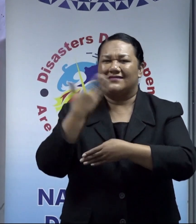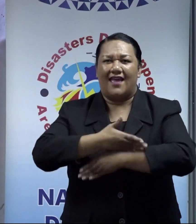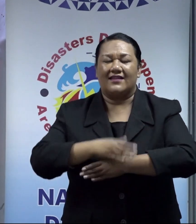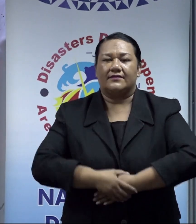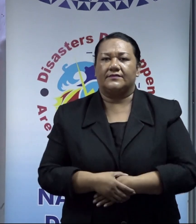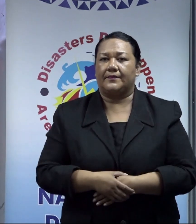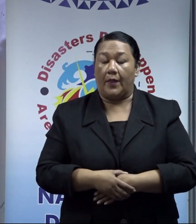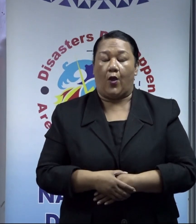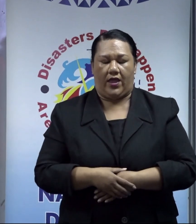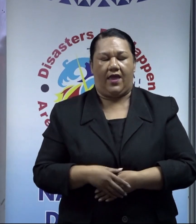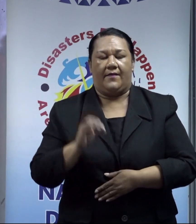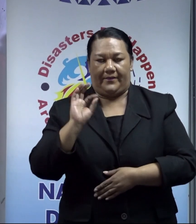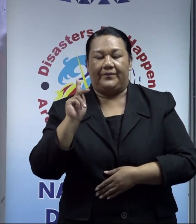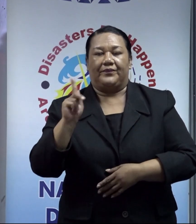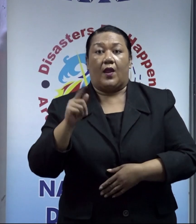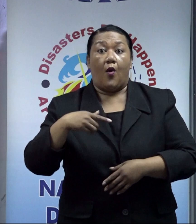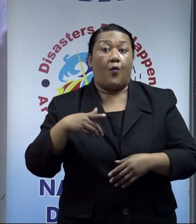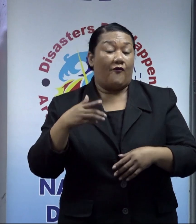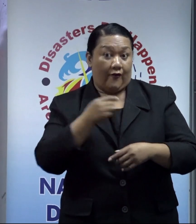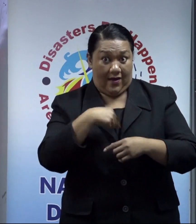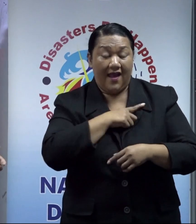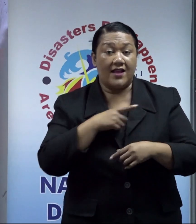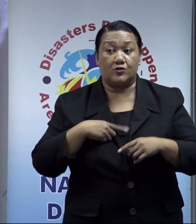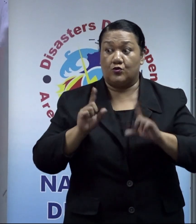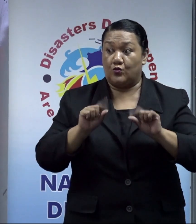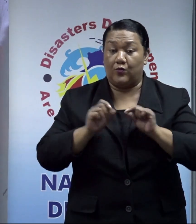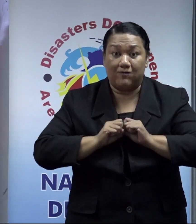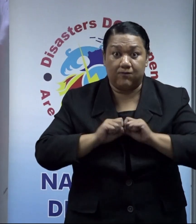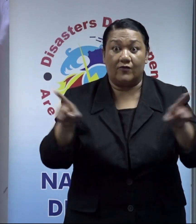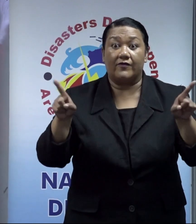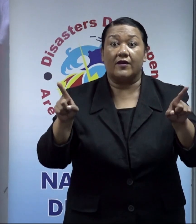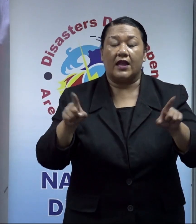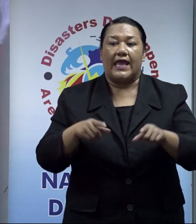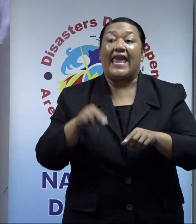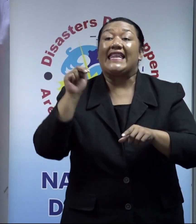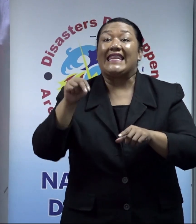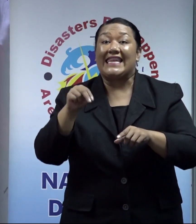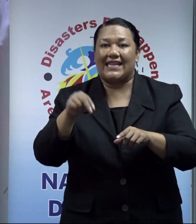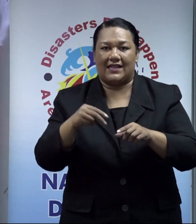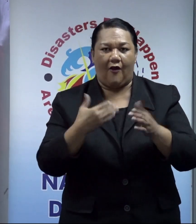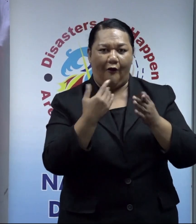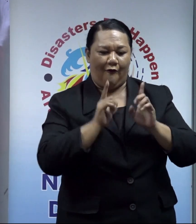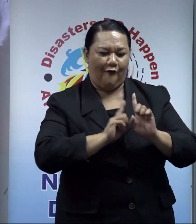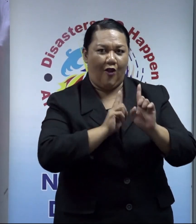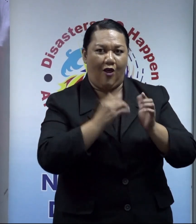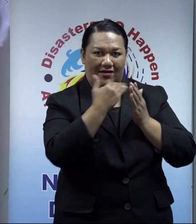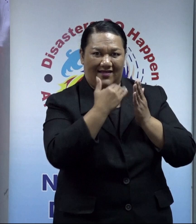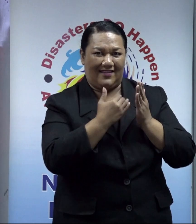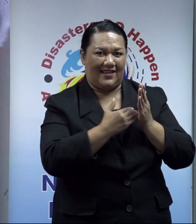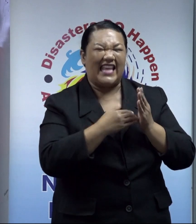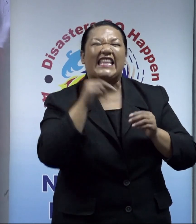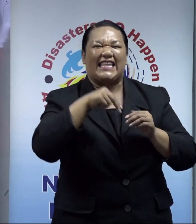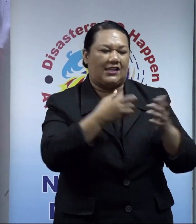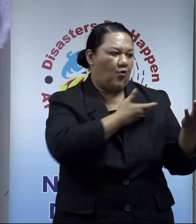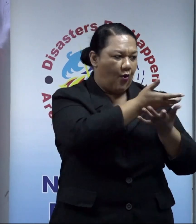make such a drastic calls, there are triggers that needs to be adhered to. And as I'd mentioned in my brief, there was a lot of